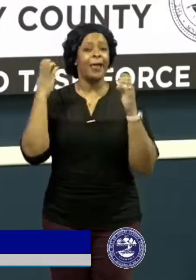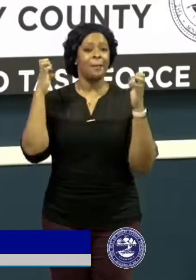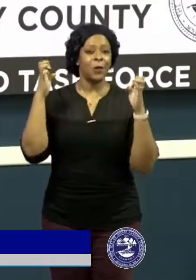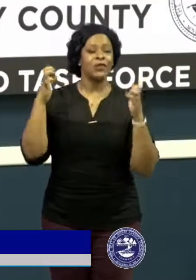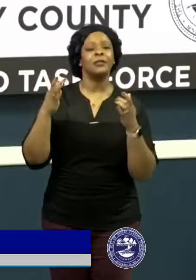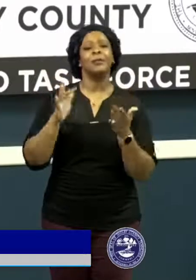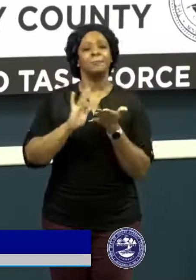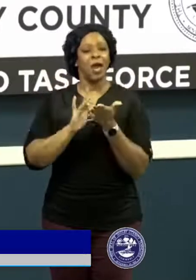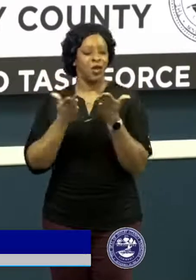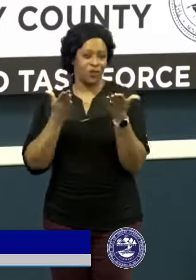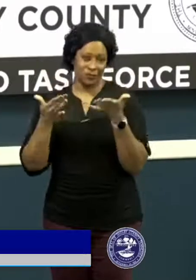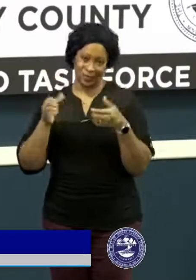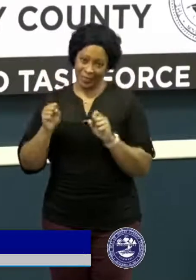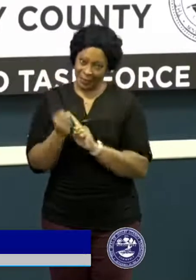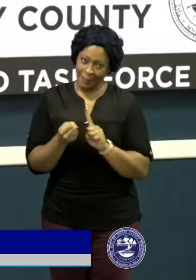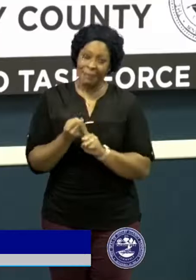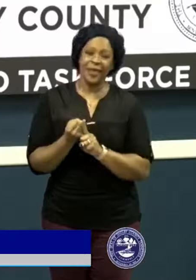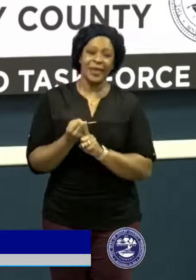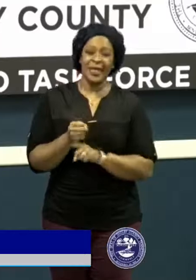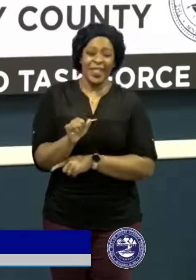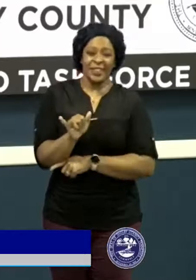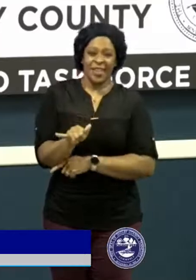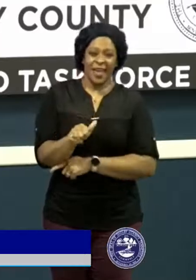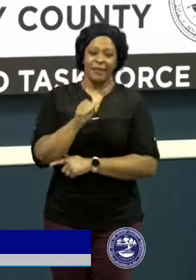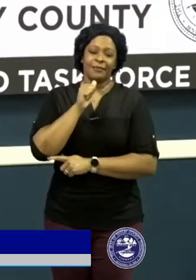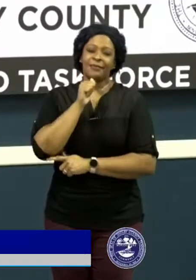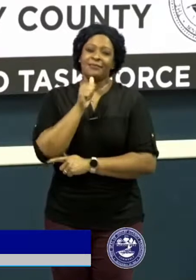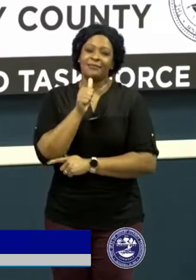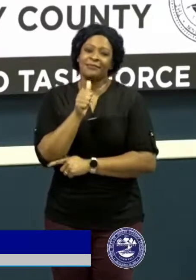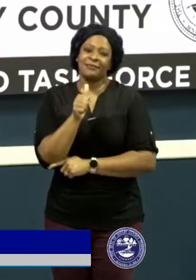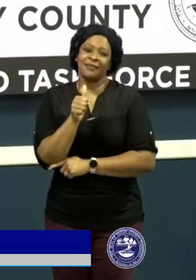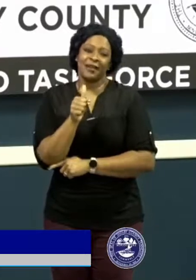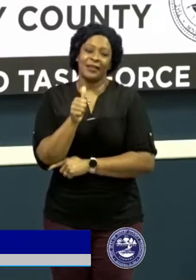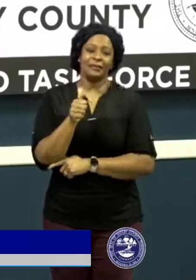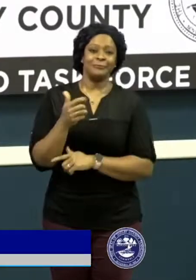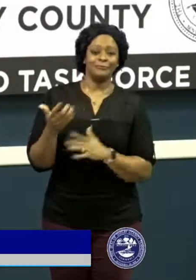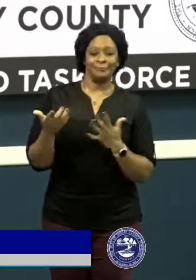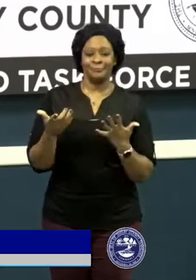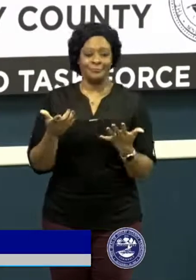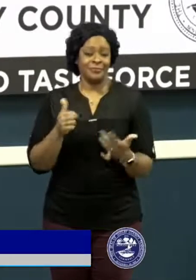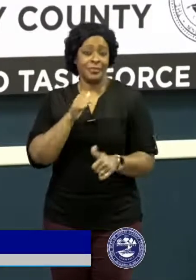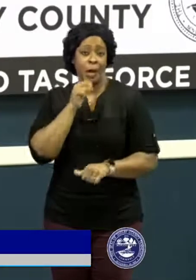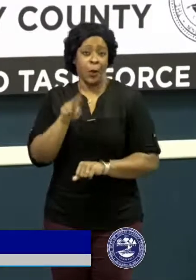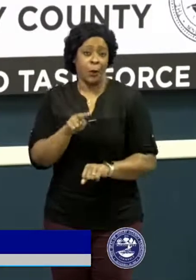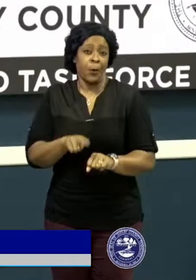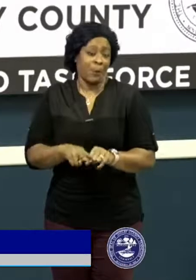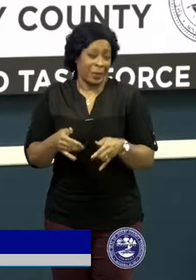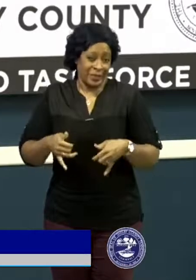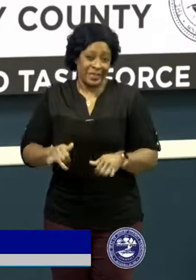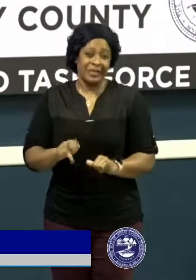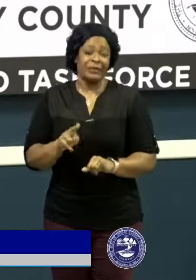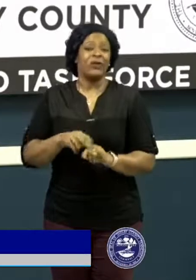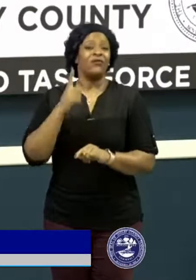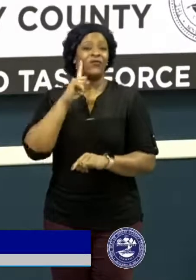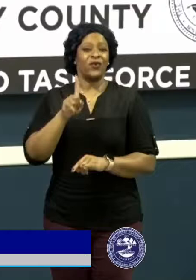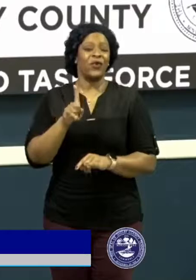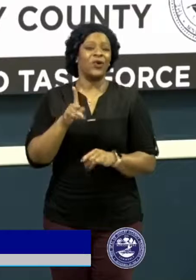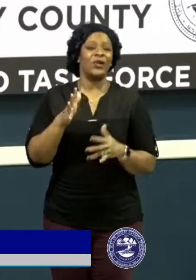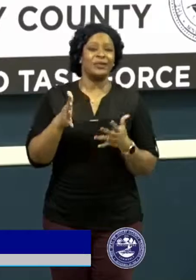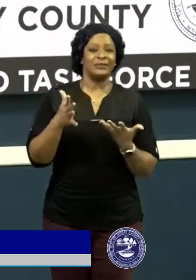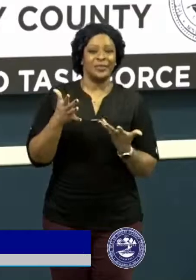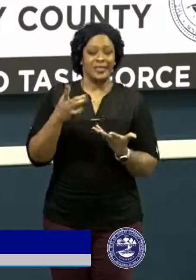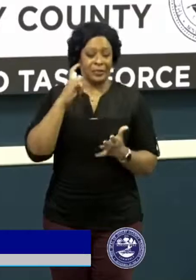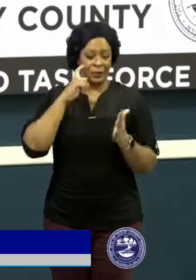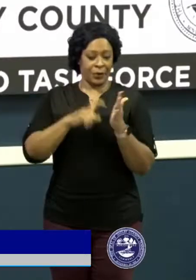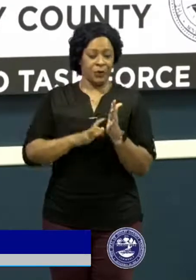service. That is not anything that is unusual for a very big city like the city of